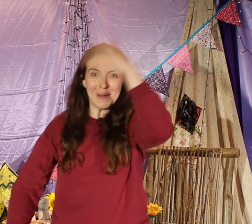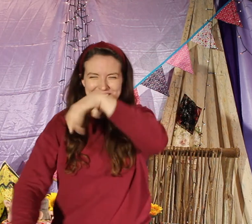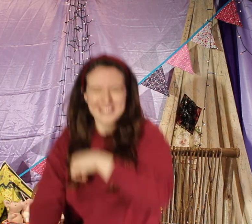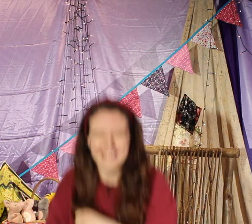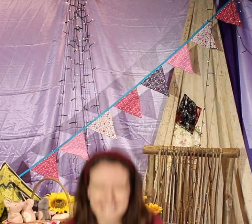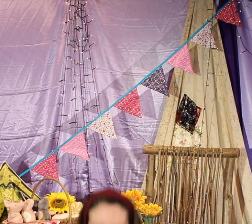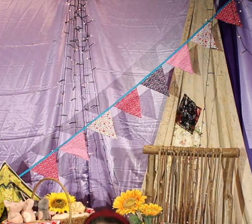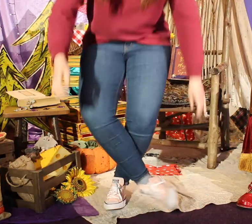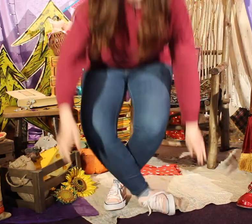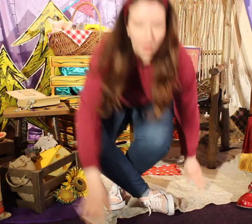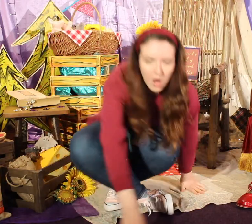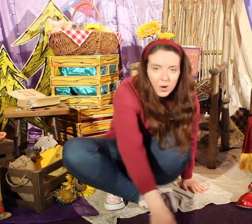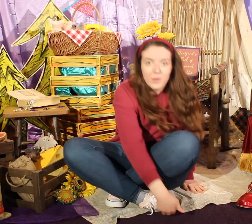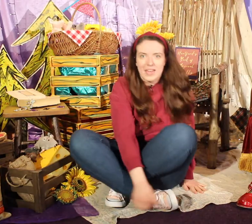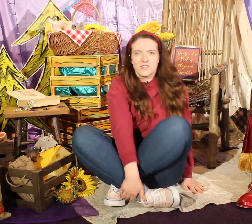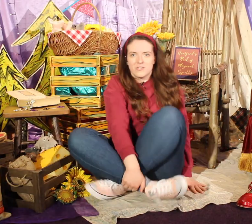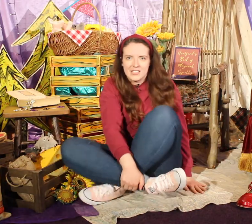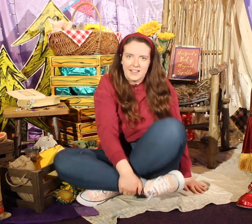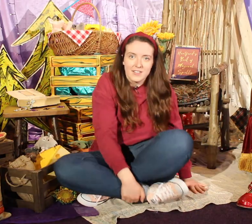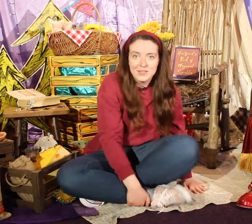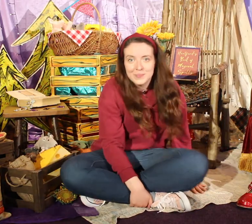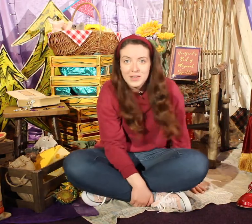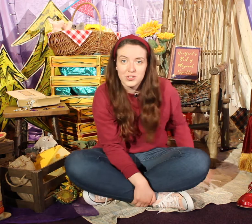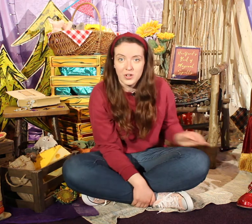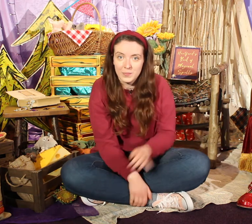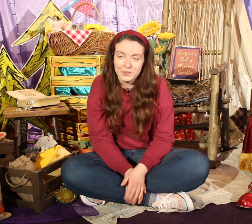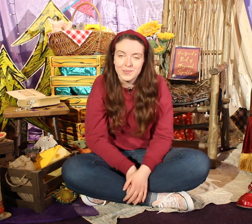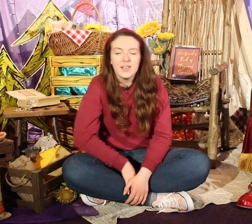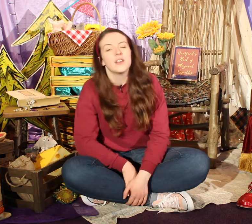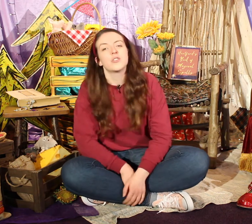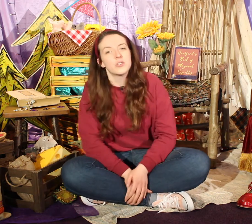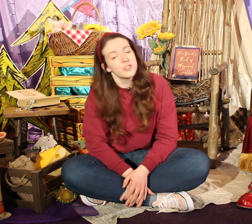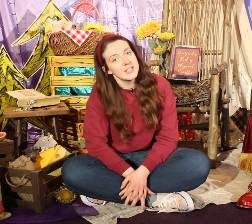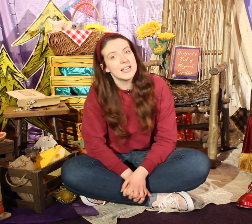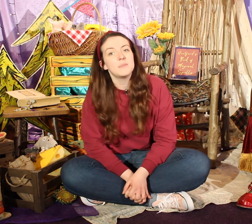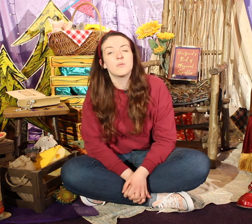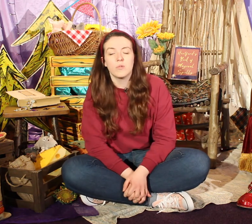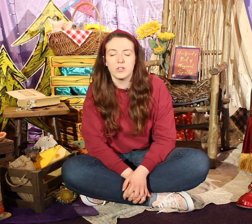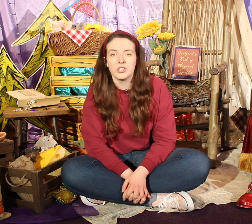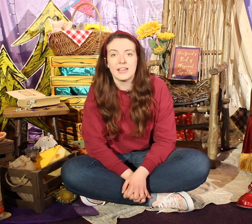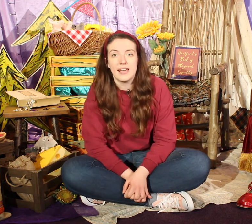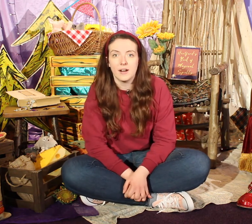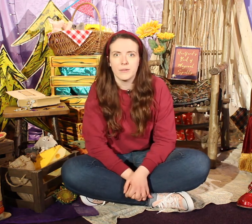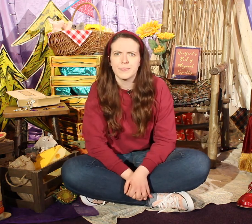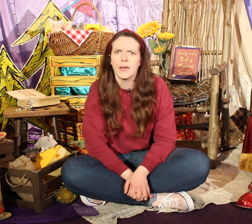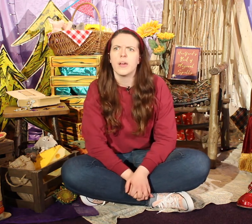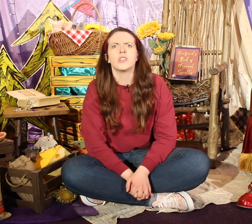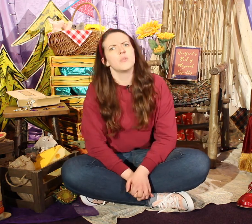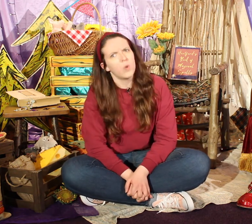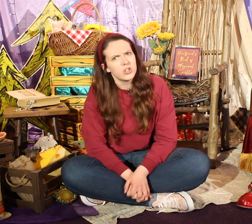on. Okay, storytellers. So Tortoise had been watching Hare. She watched